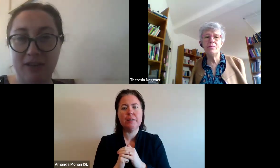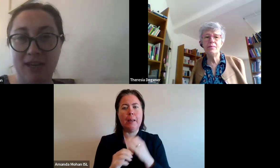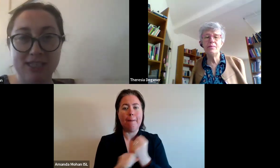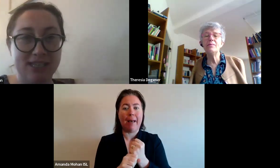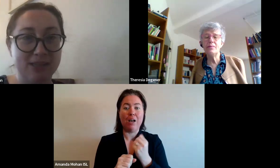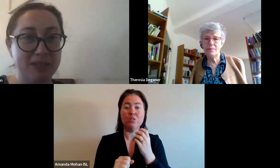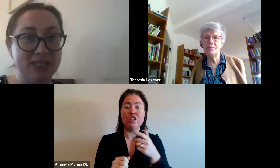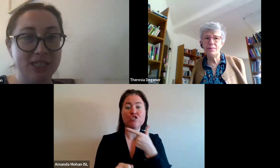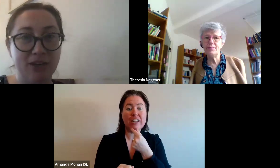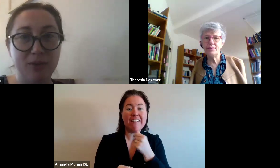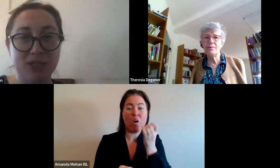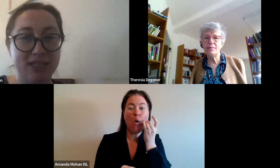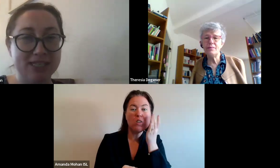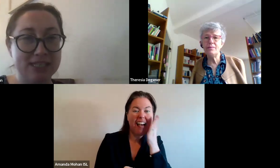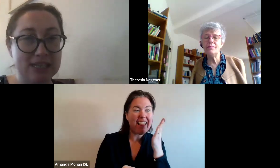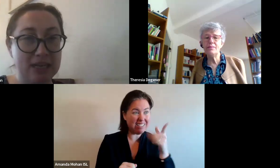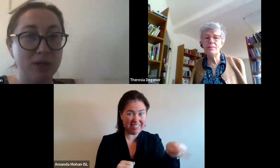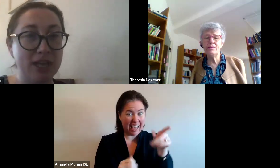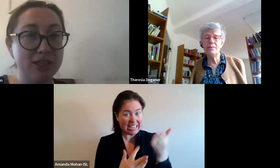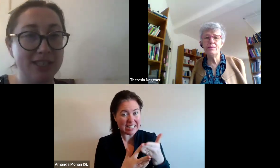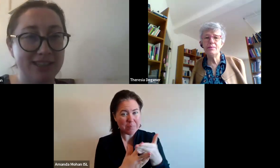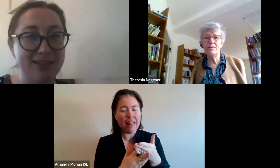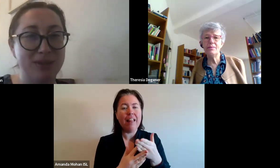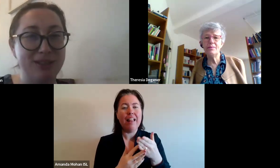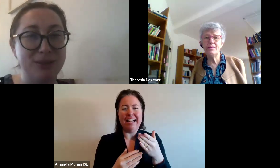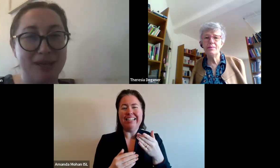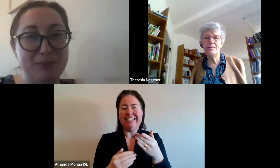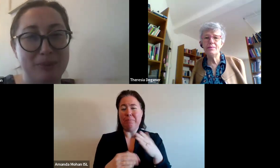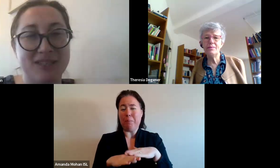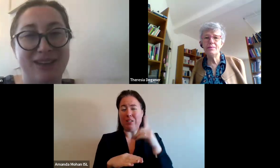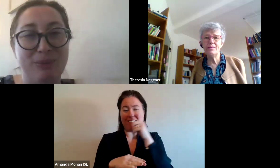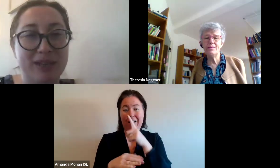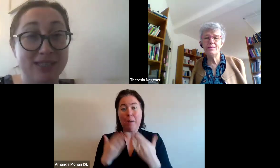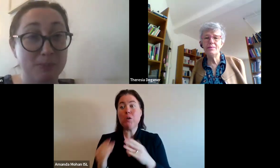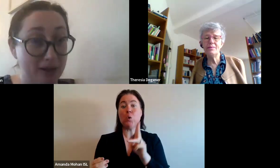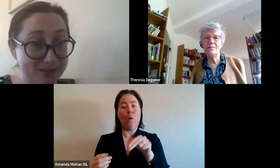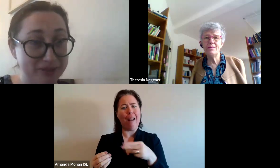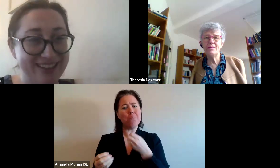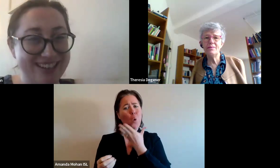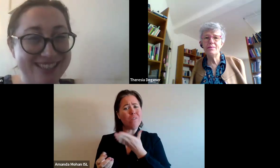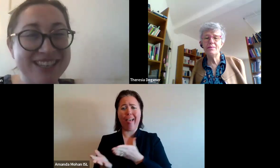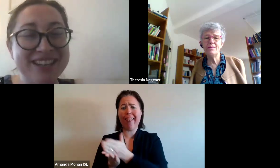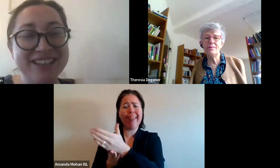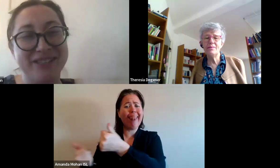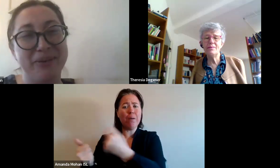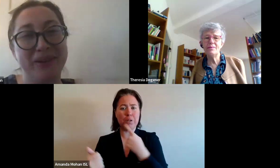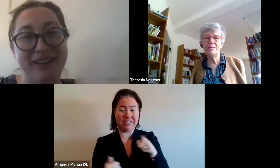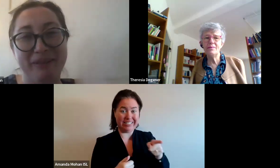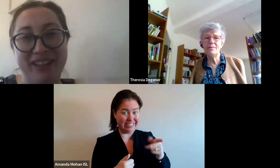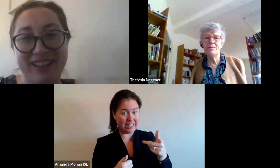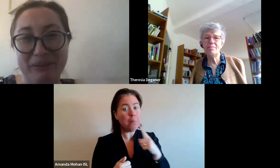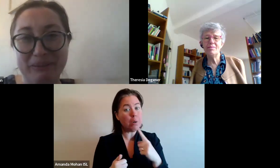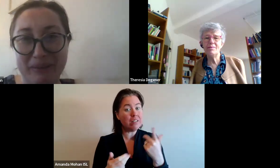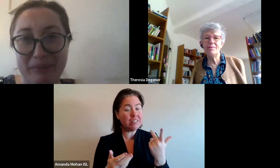hotels in Geneva and accessibility in general, which I think is slightly more challenging than within the UN, but it is possible at least.